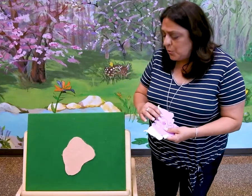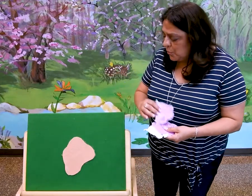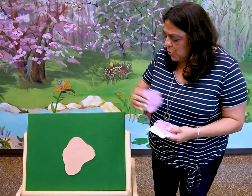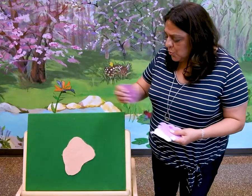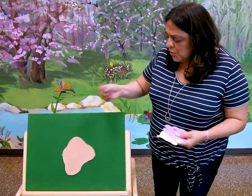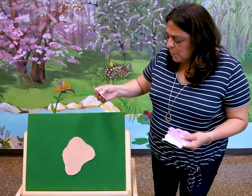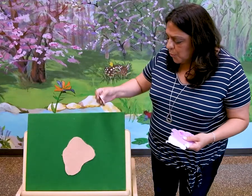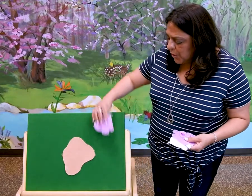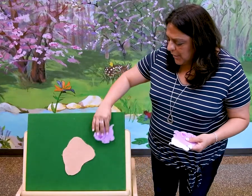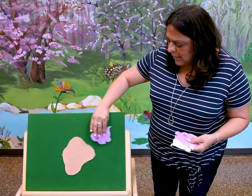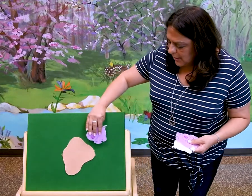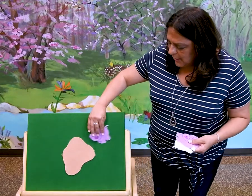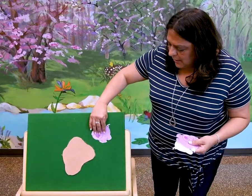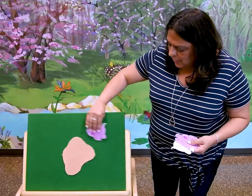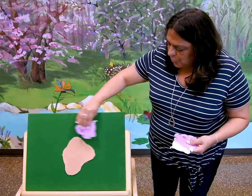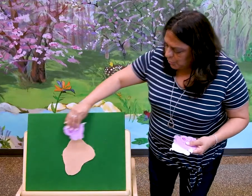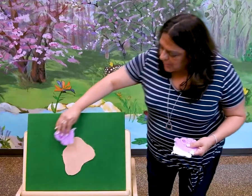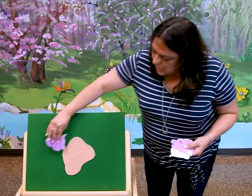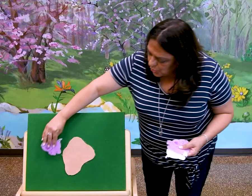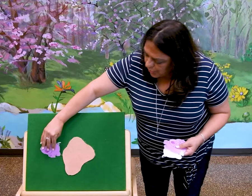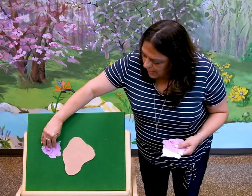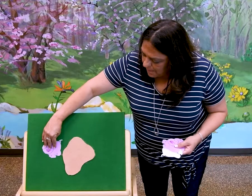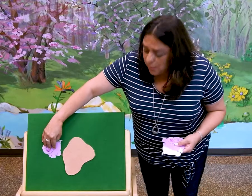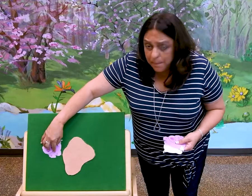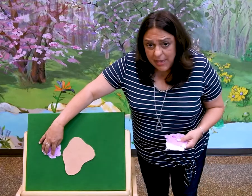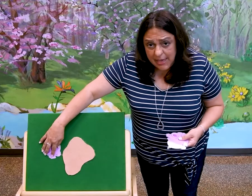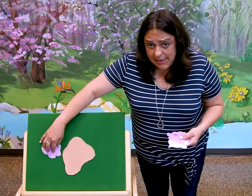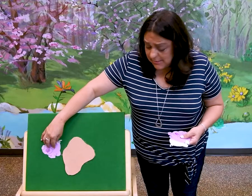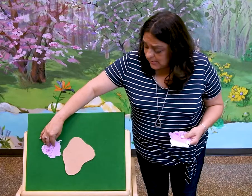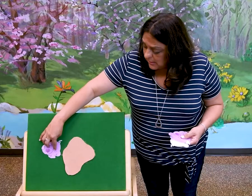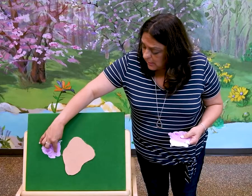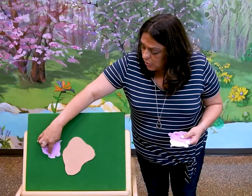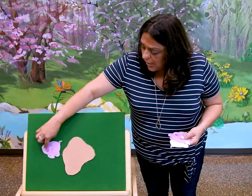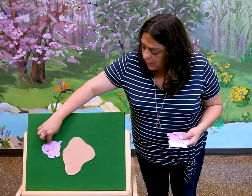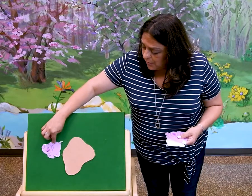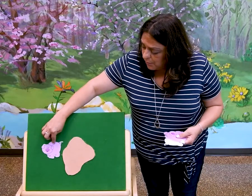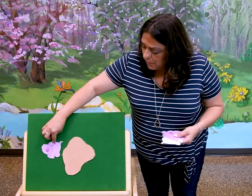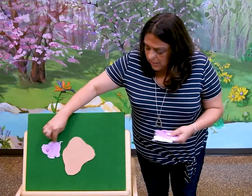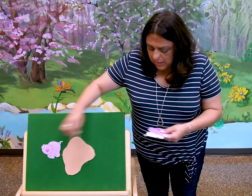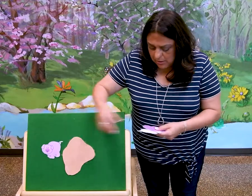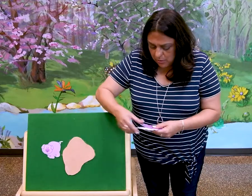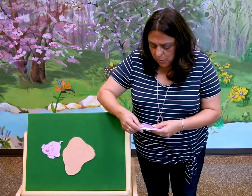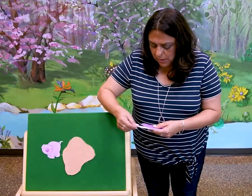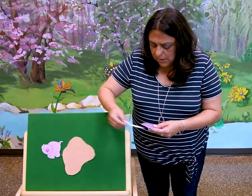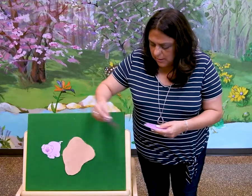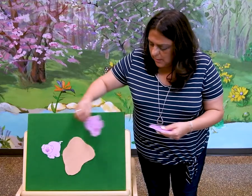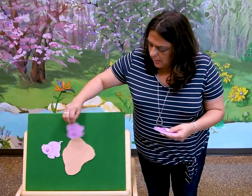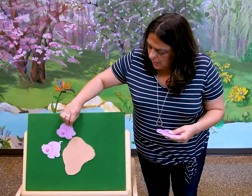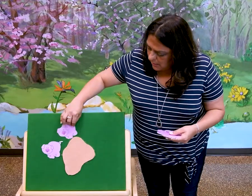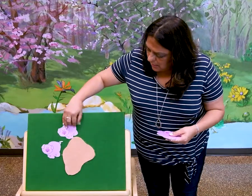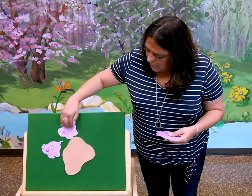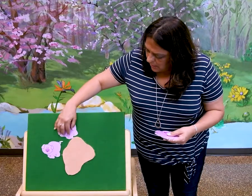use the board to do a story about pigs. Can you count them with me? One,